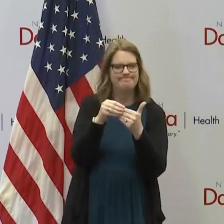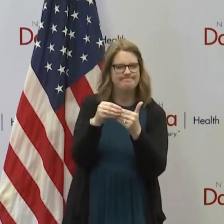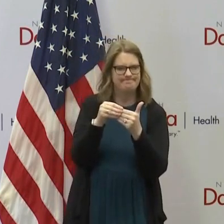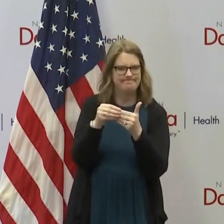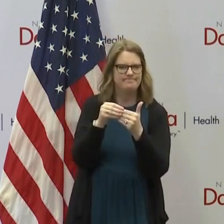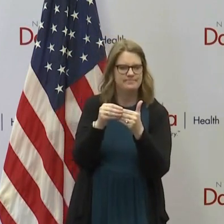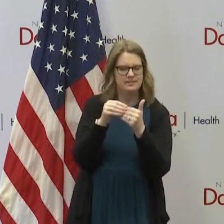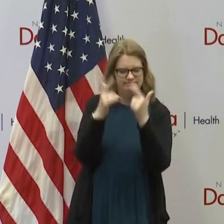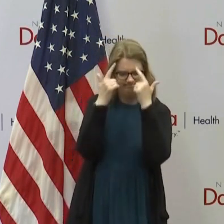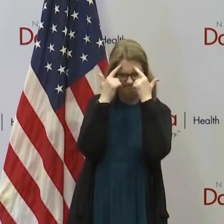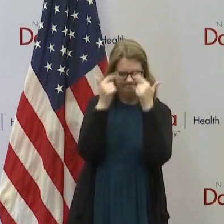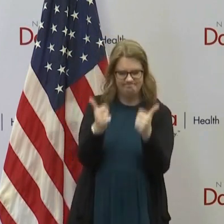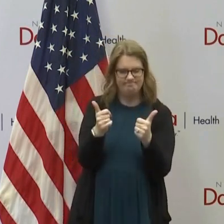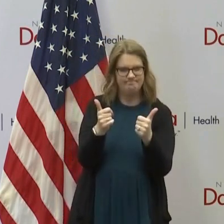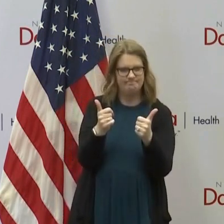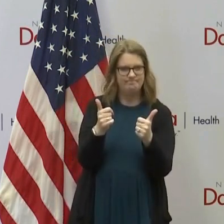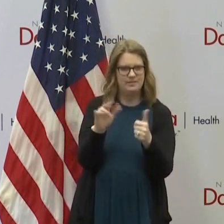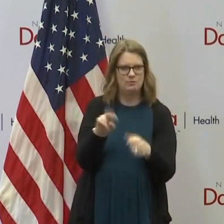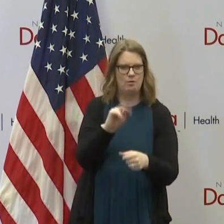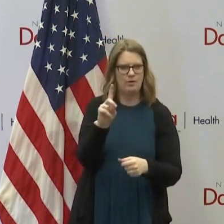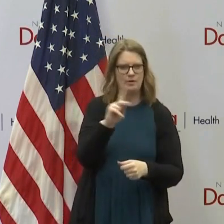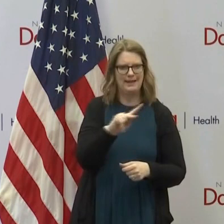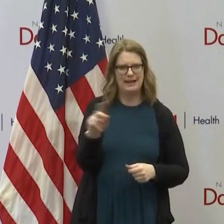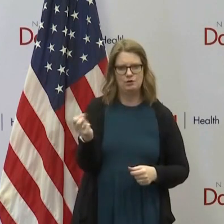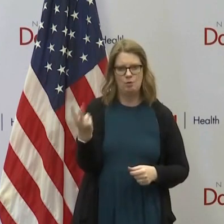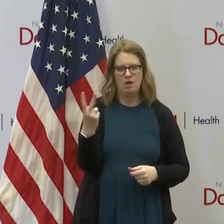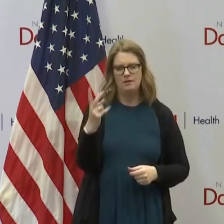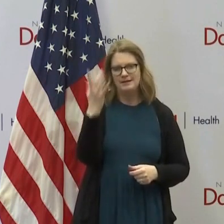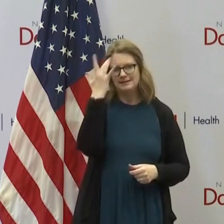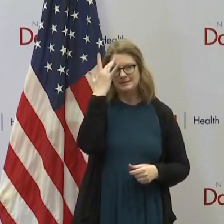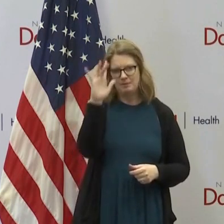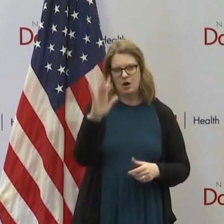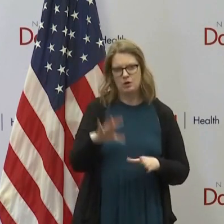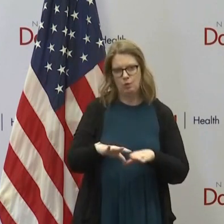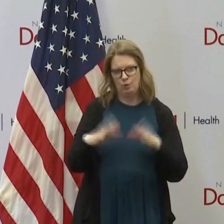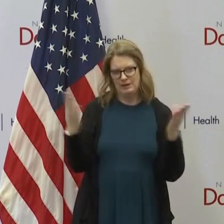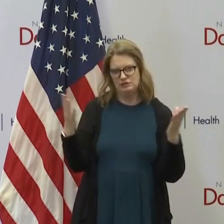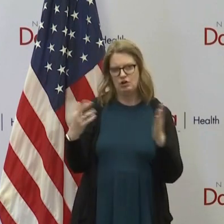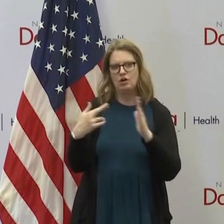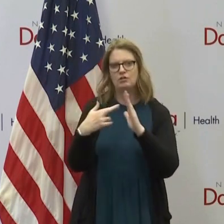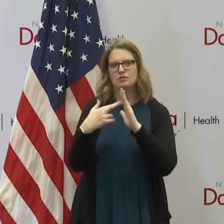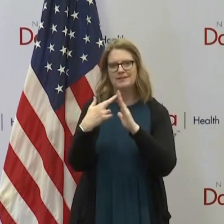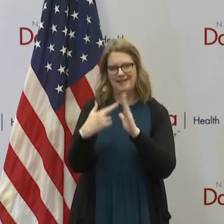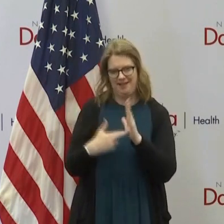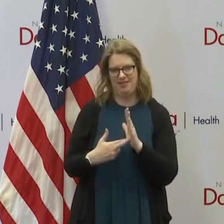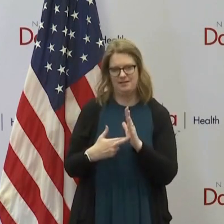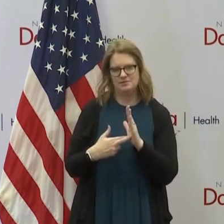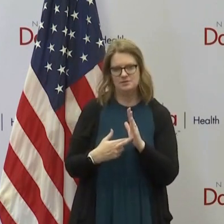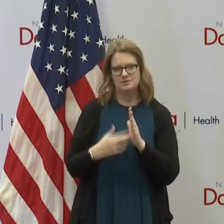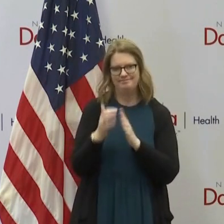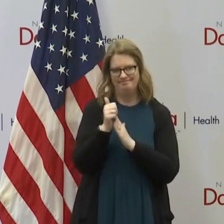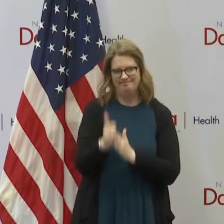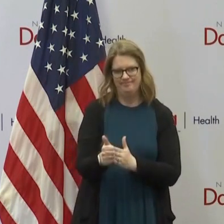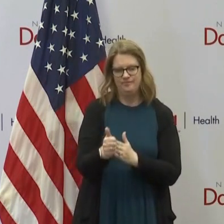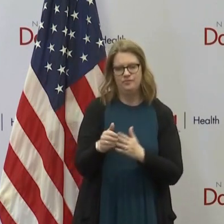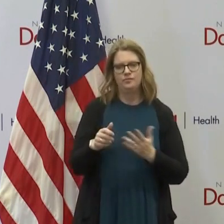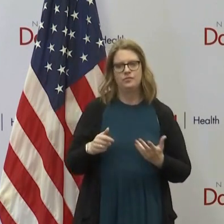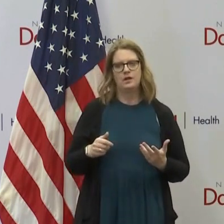their North Dakota K-12 Smart Restart guidelines. And in doing